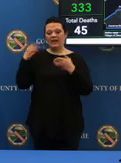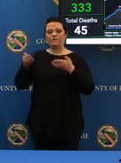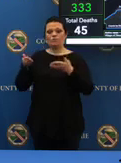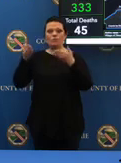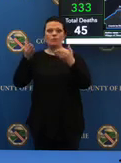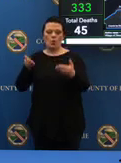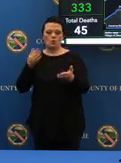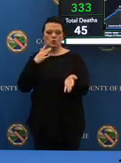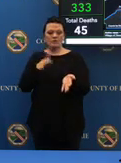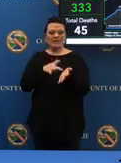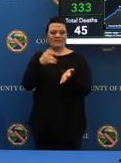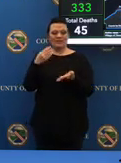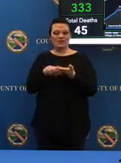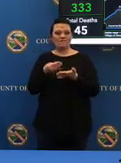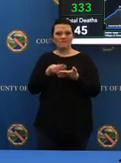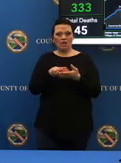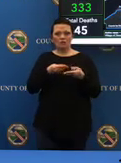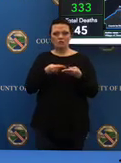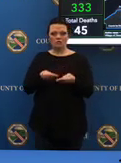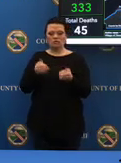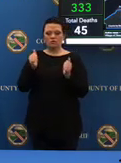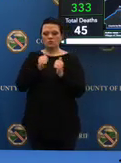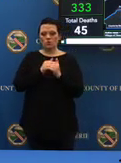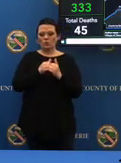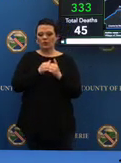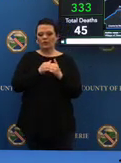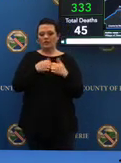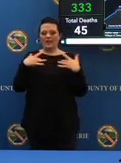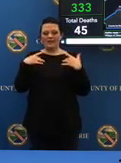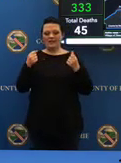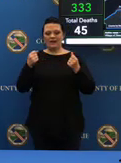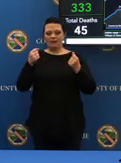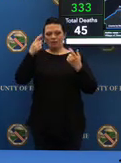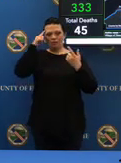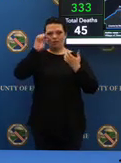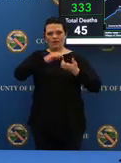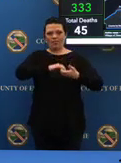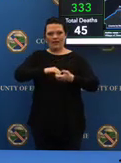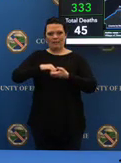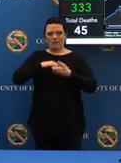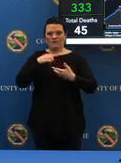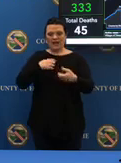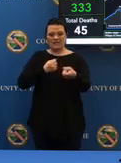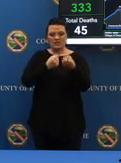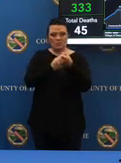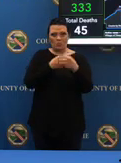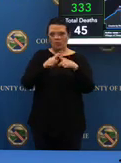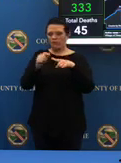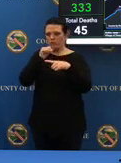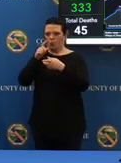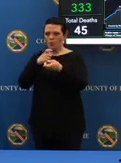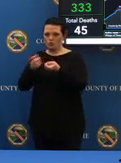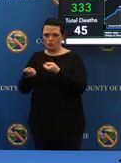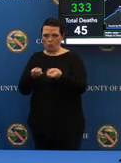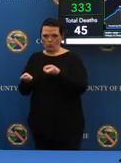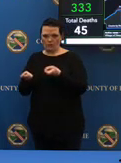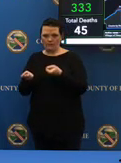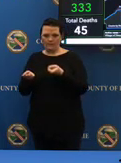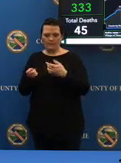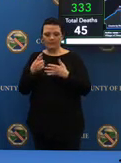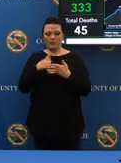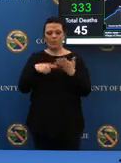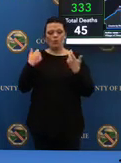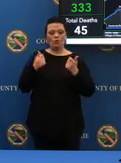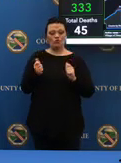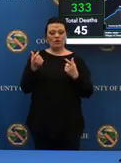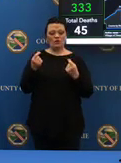take advantage of funds associated with the Millennium Health Collaborative. I do support it, but I don't control it. What we're